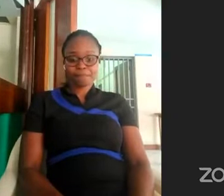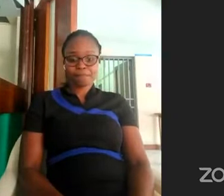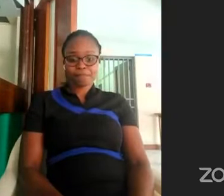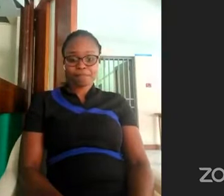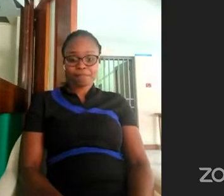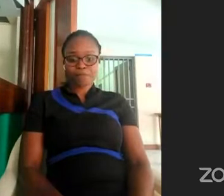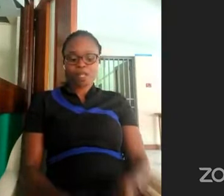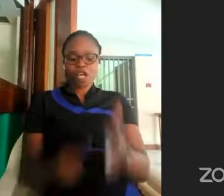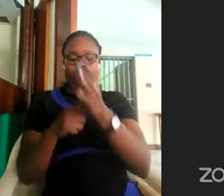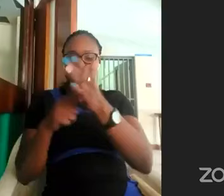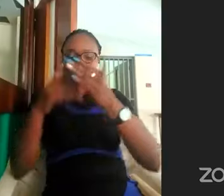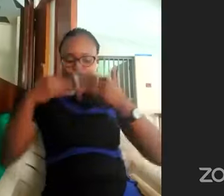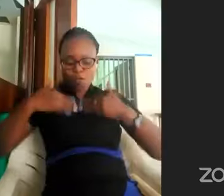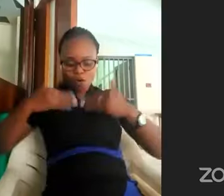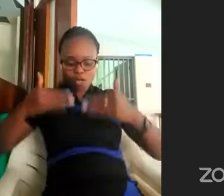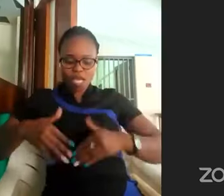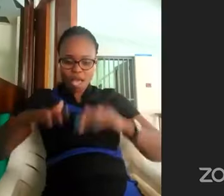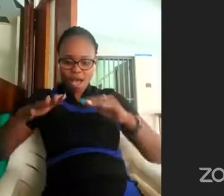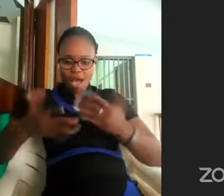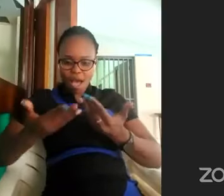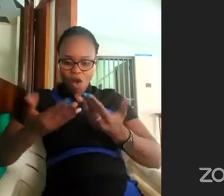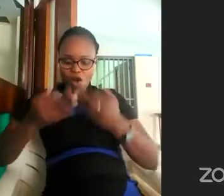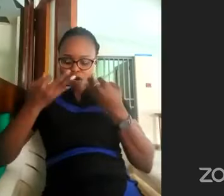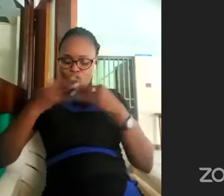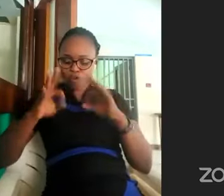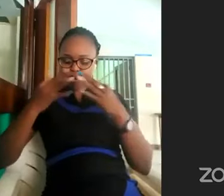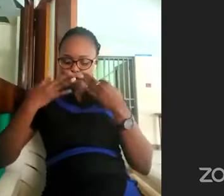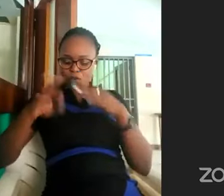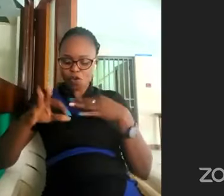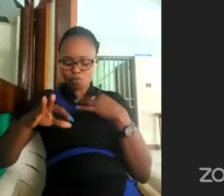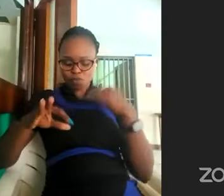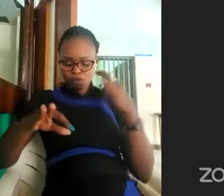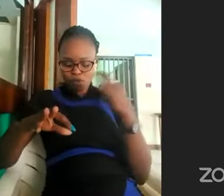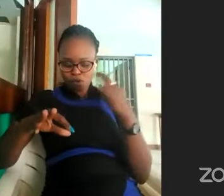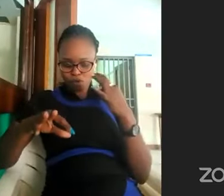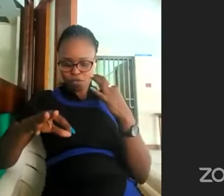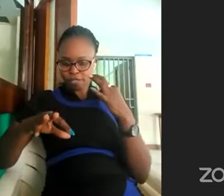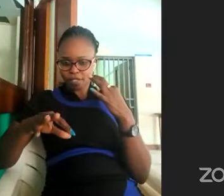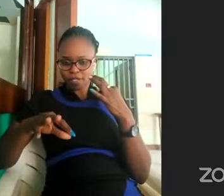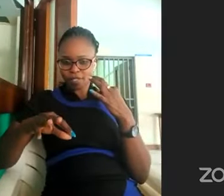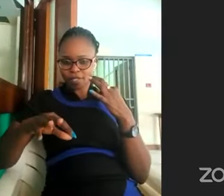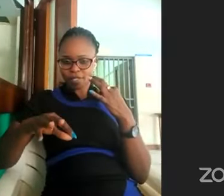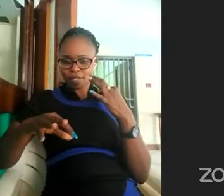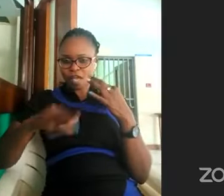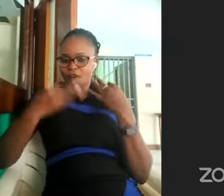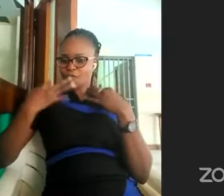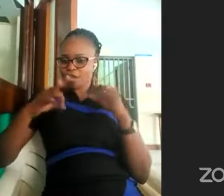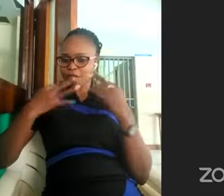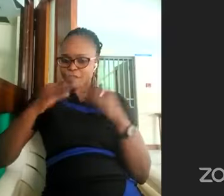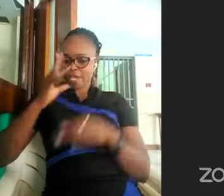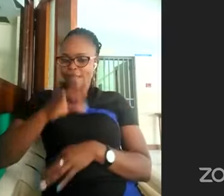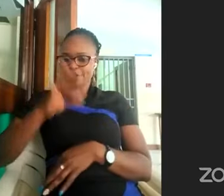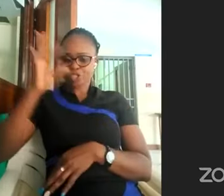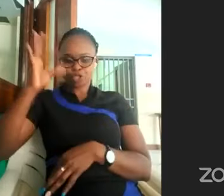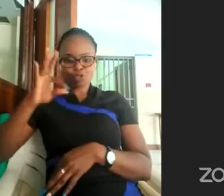I meant that they don't have freedom to wear what they want. Like if you want to dress a